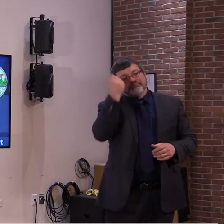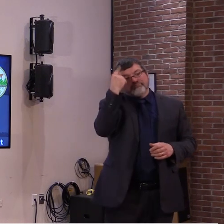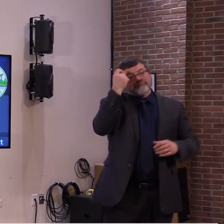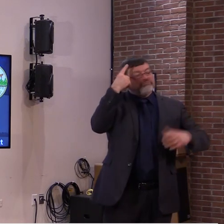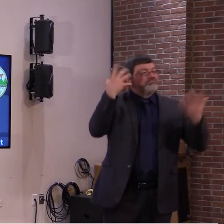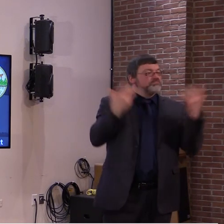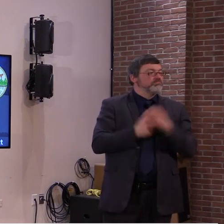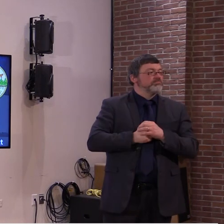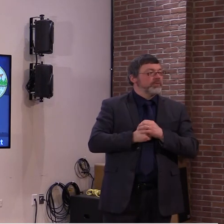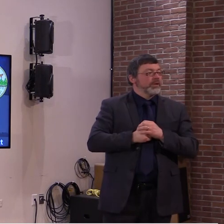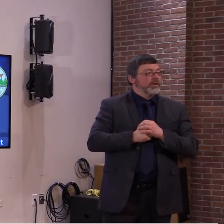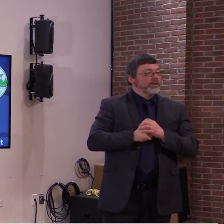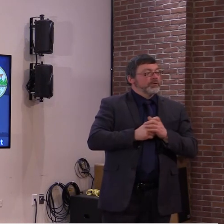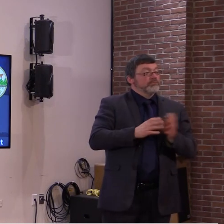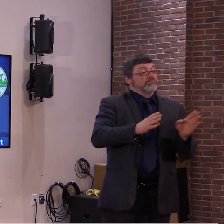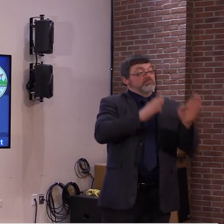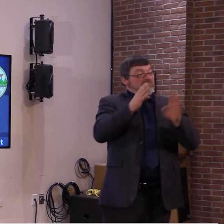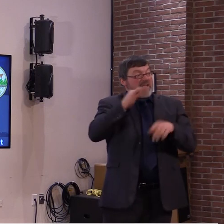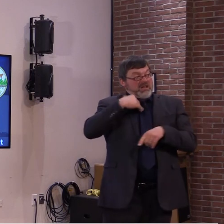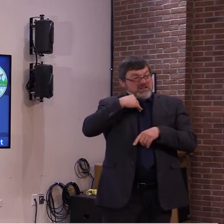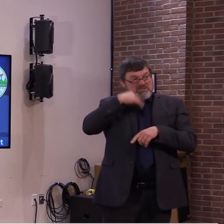Pfizer, there was some